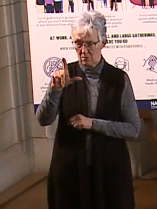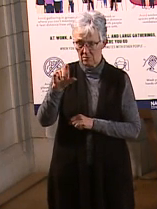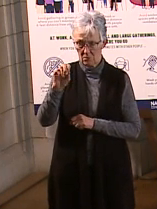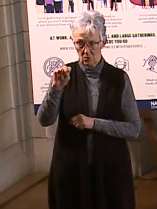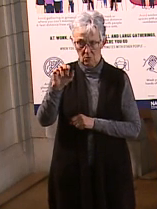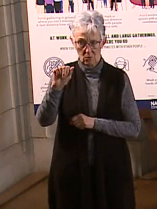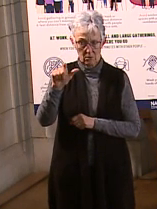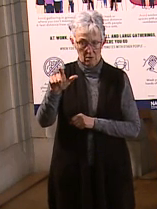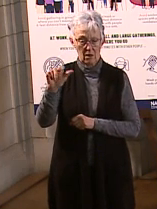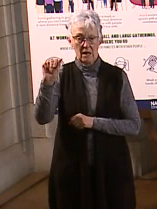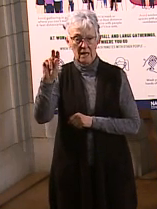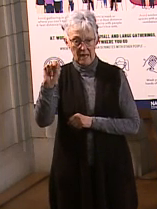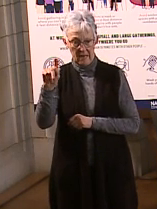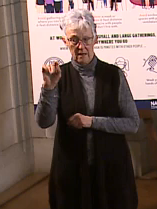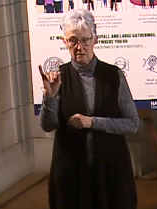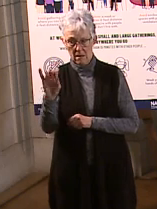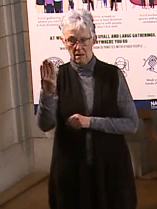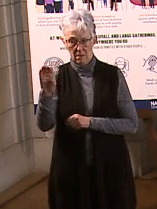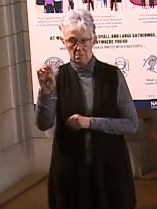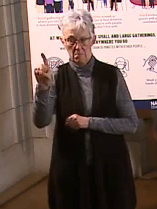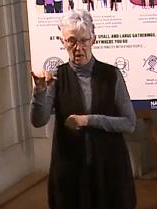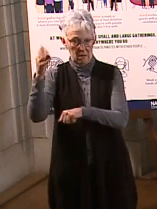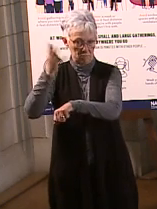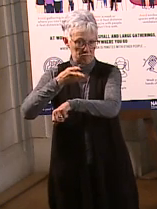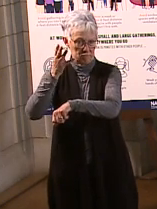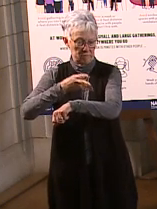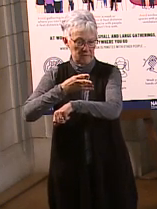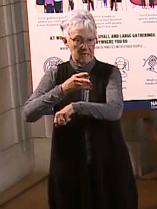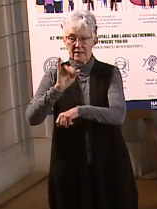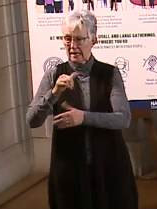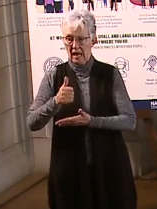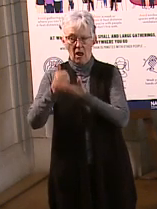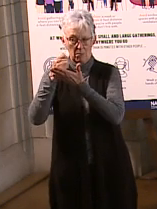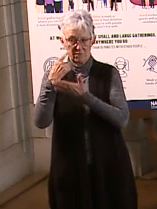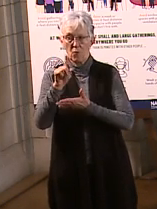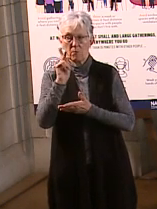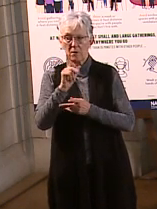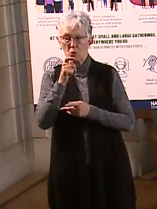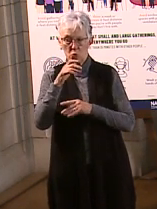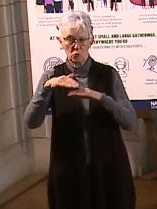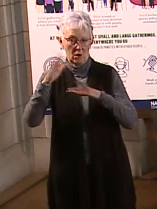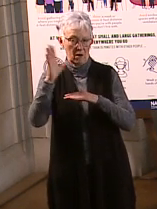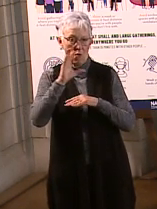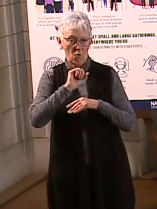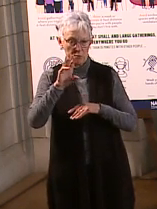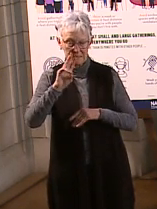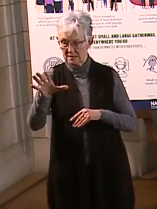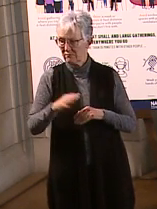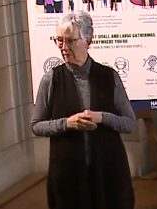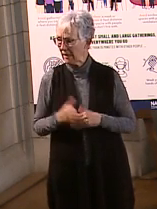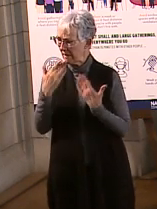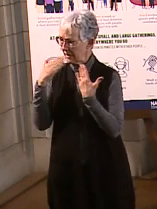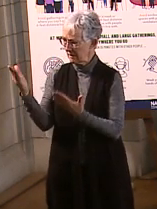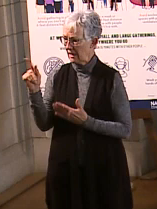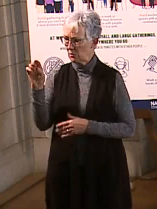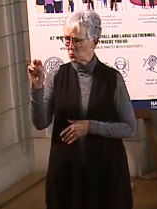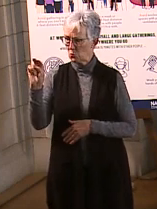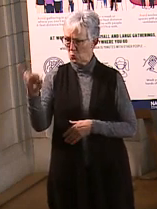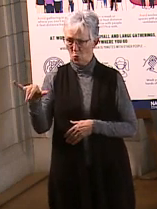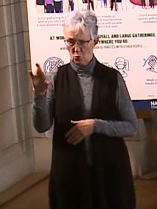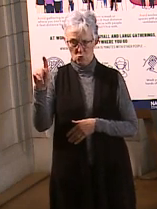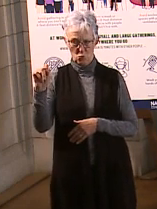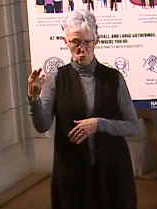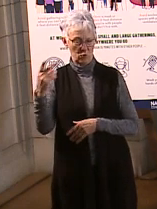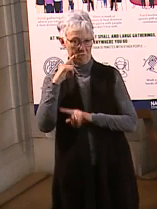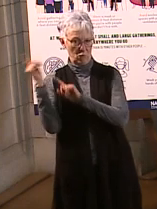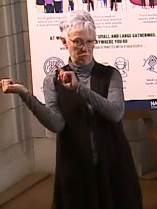folks who are in that 65 years and older category. Again, thank you all very much. I want to thank Tony and Ruth for coming in and talking about our property tax